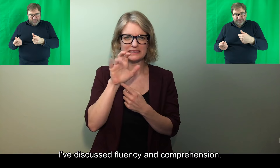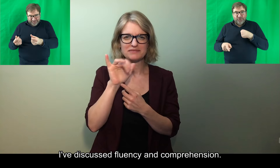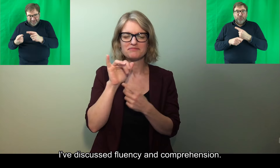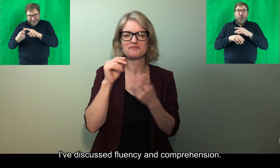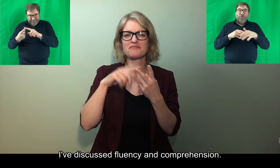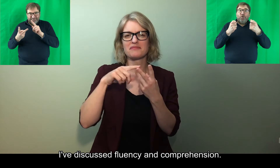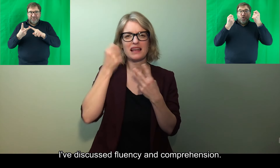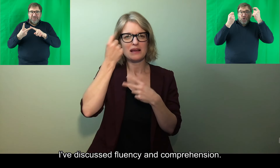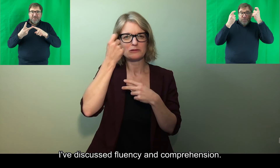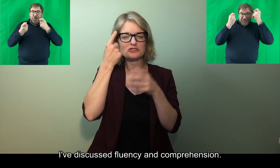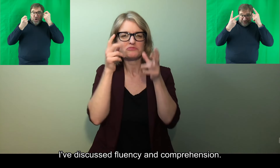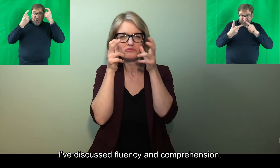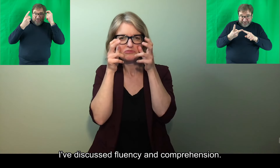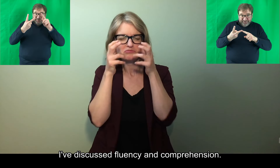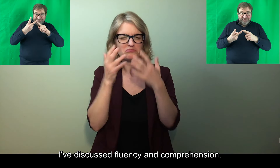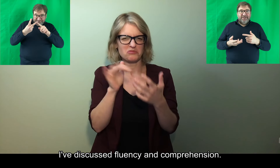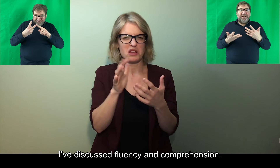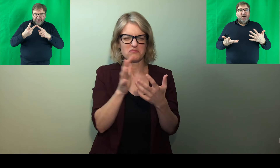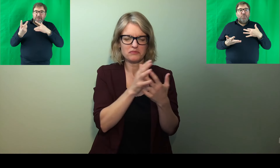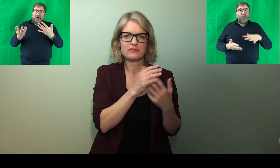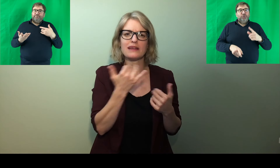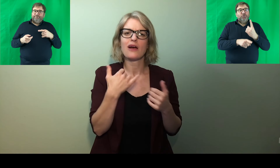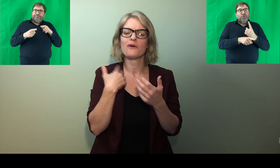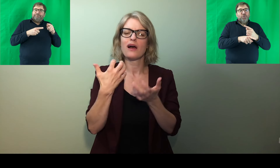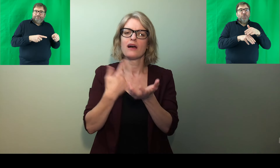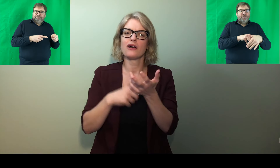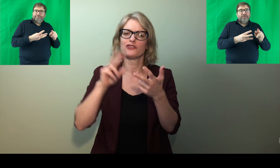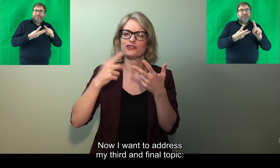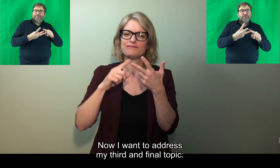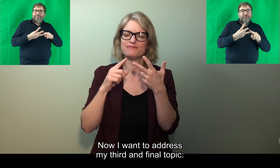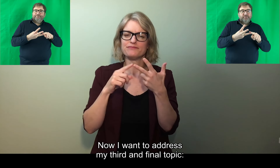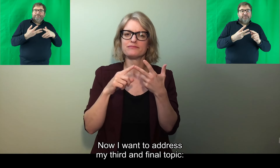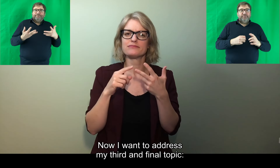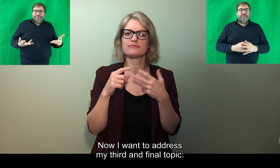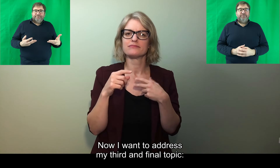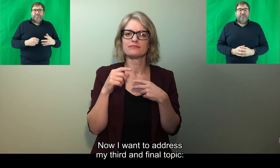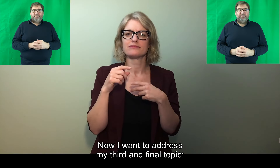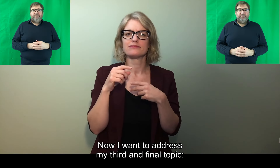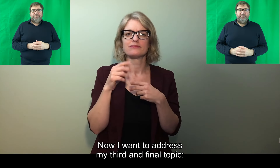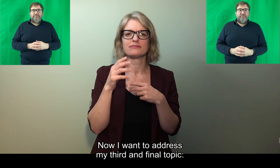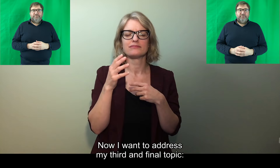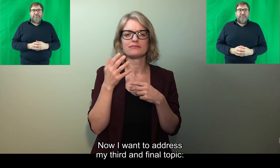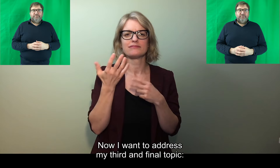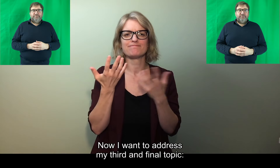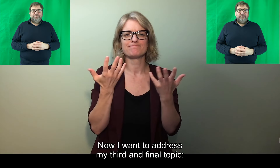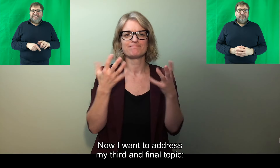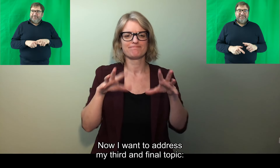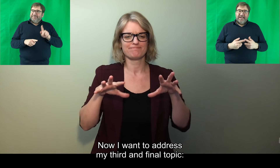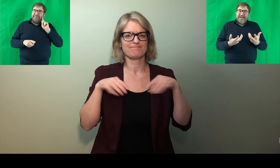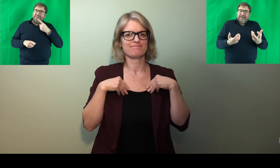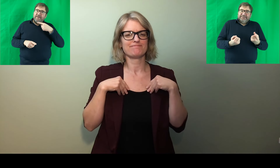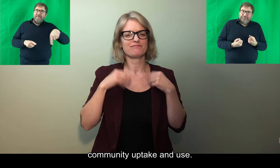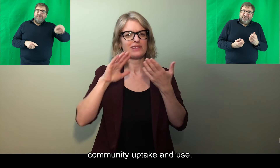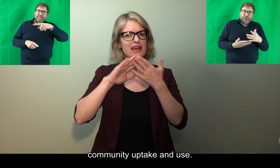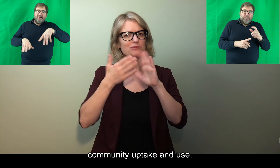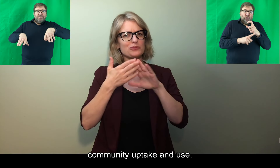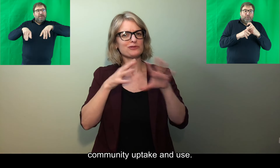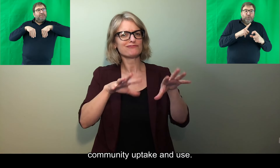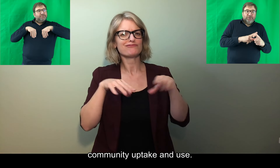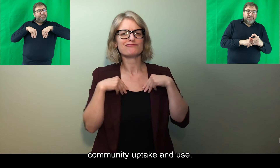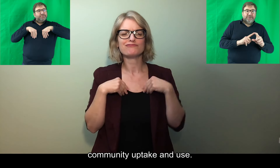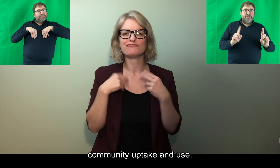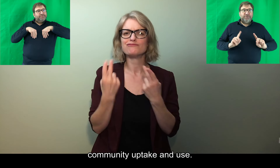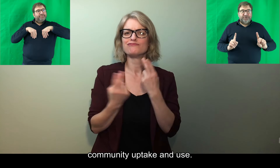I've discussed fluency and comprehension. Now I want to address my third and final topic,